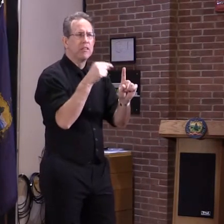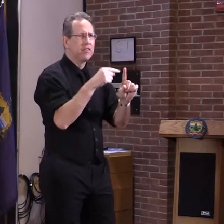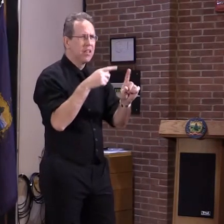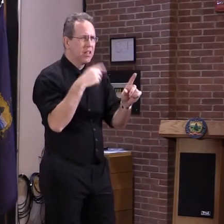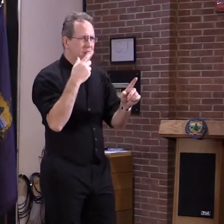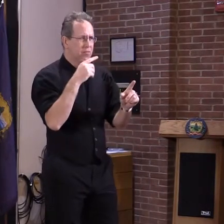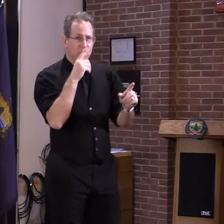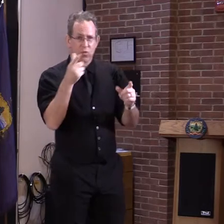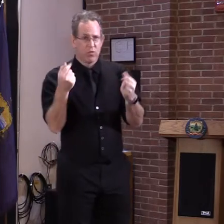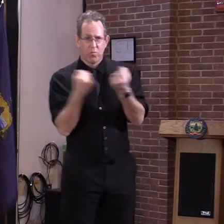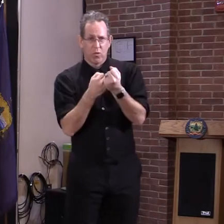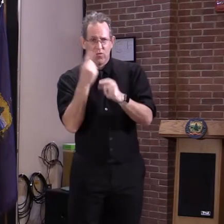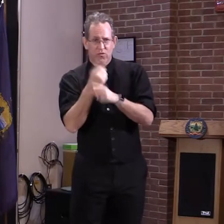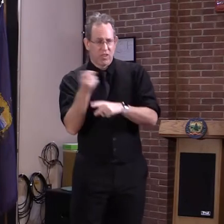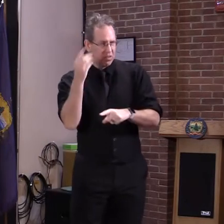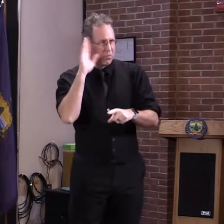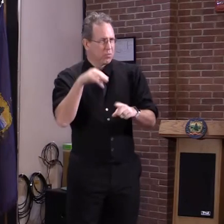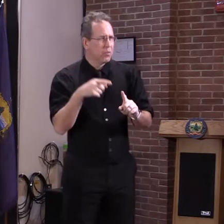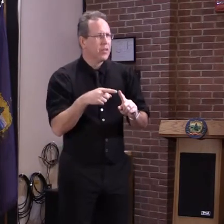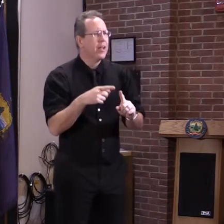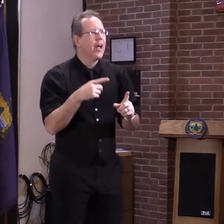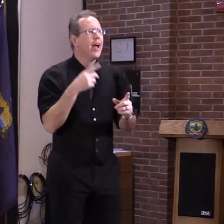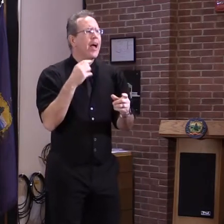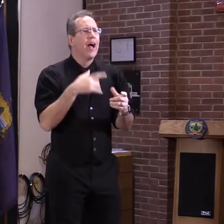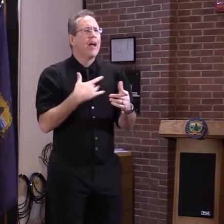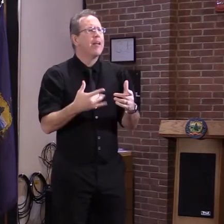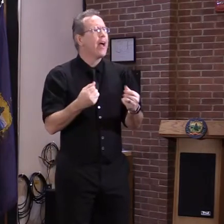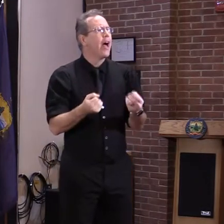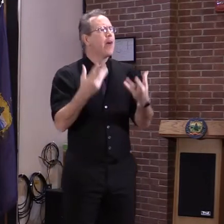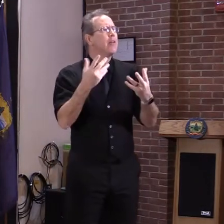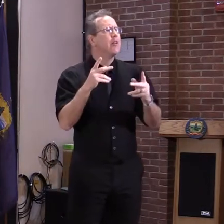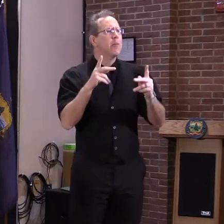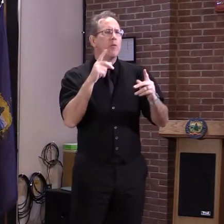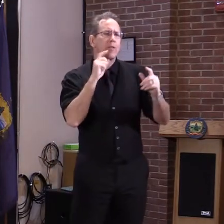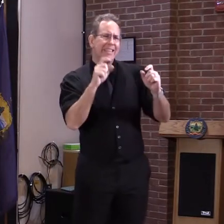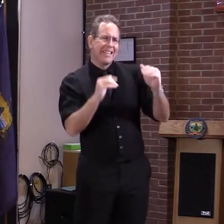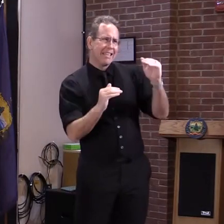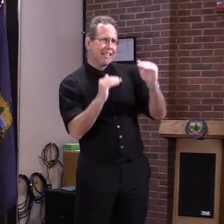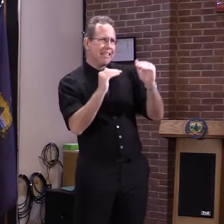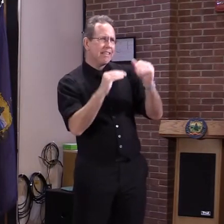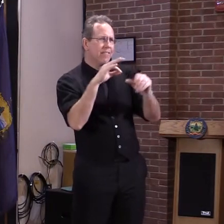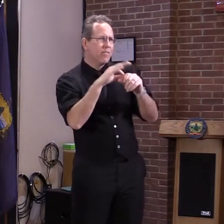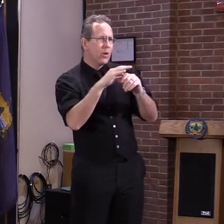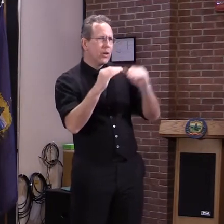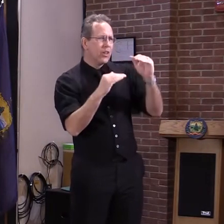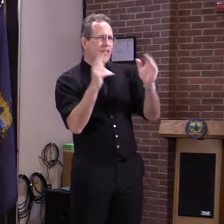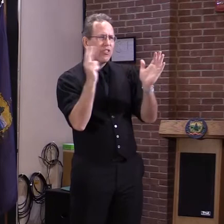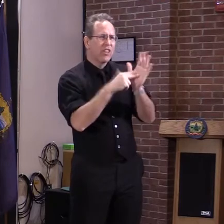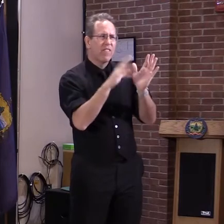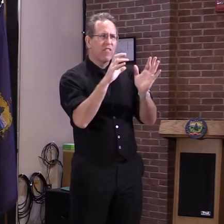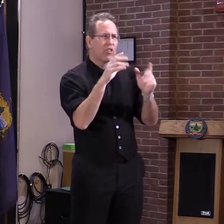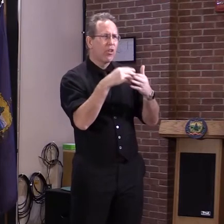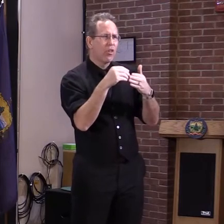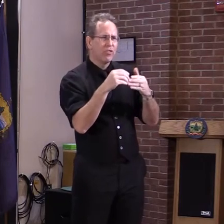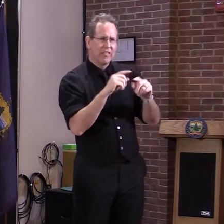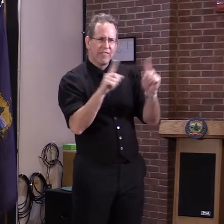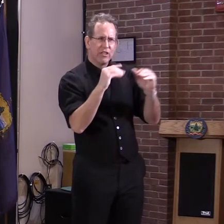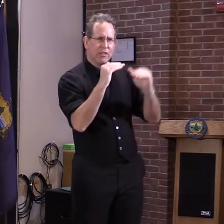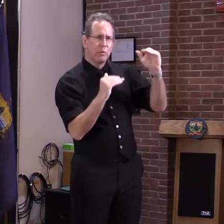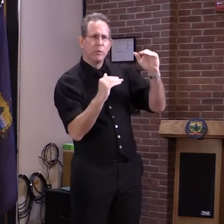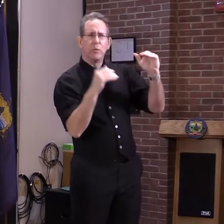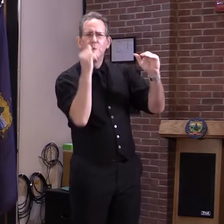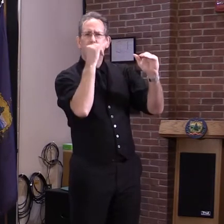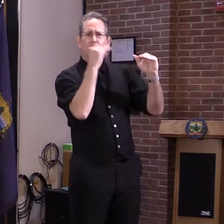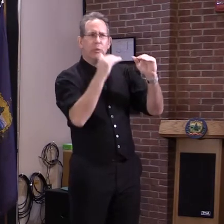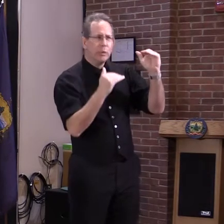you feel that the threshold of the amount of a contract has got to be higher than $3,500. I was also curious if you had